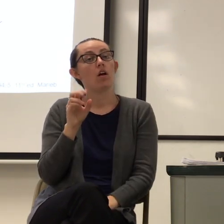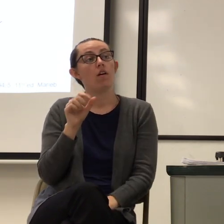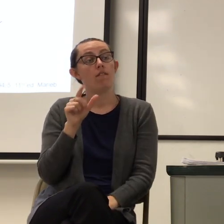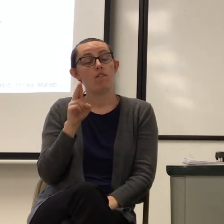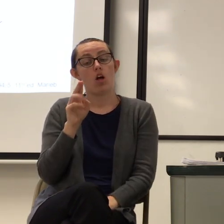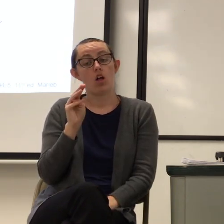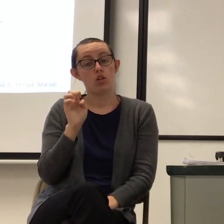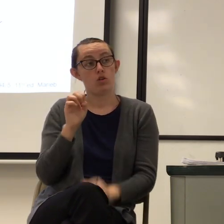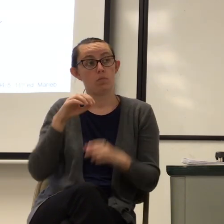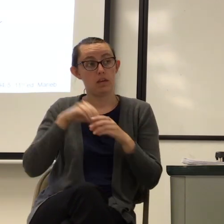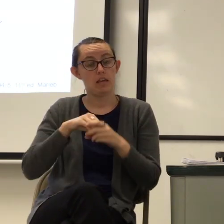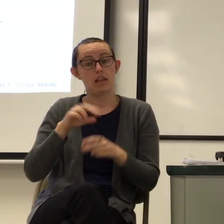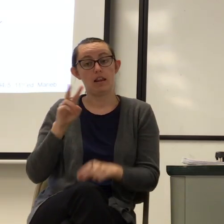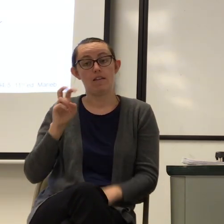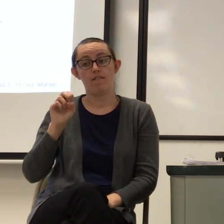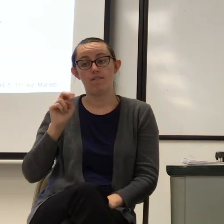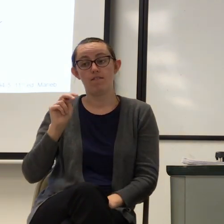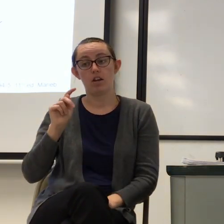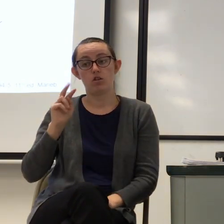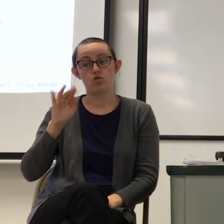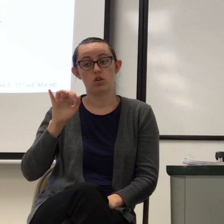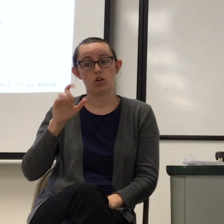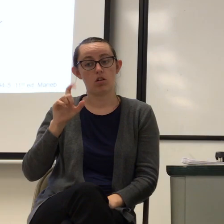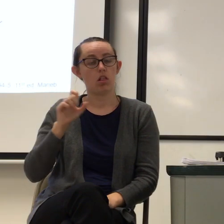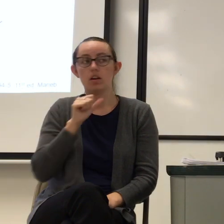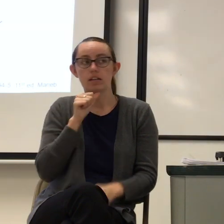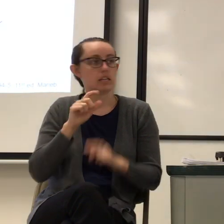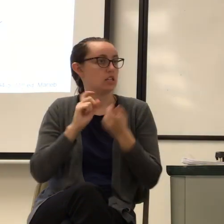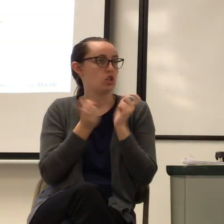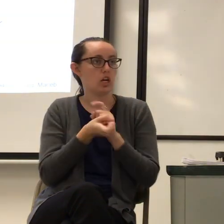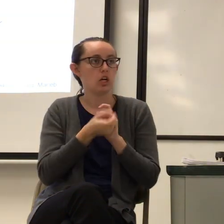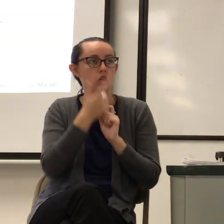ventricles does not change because all the valves are closed.